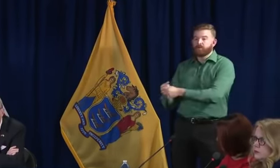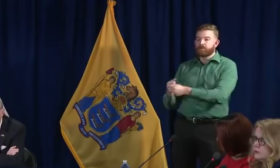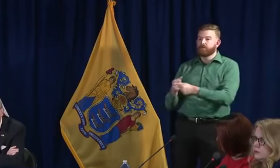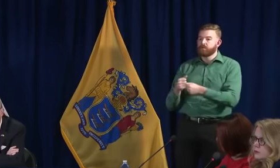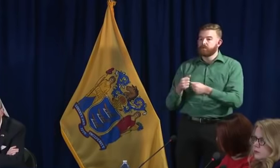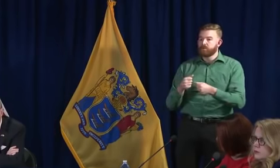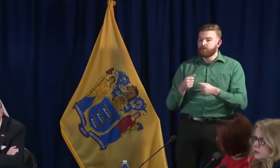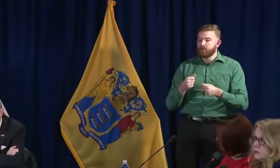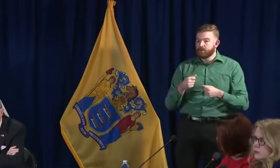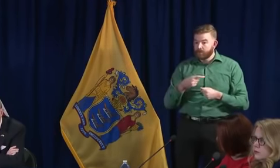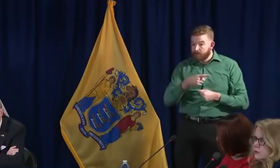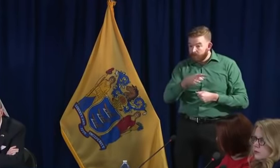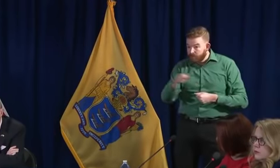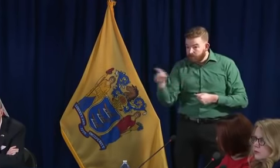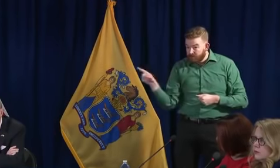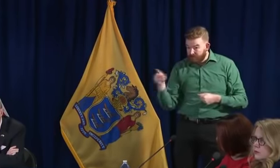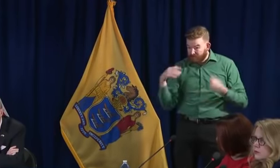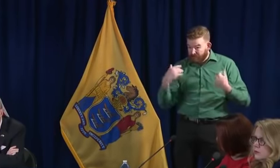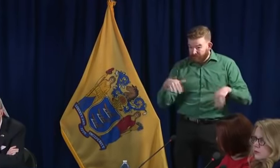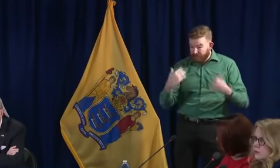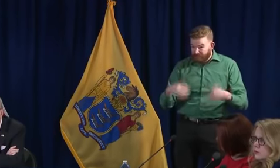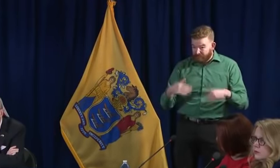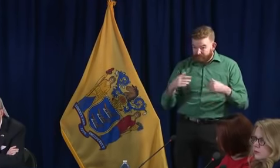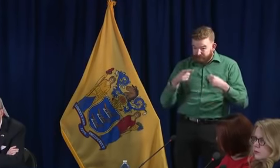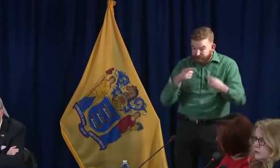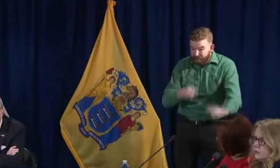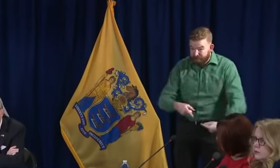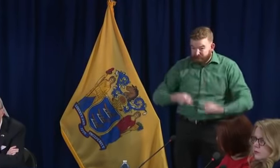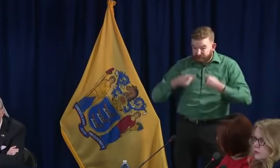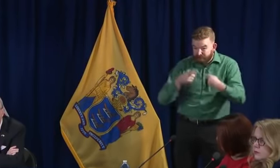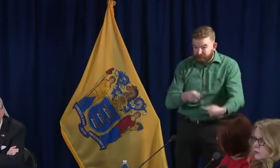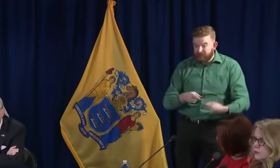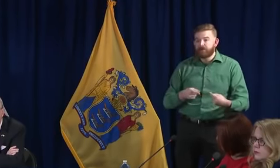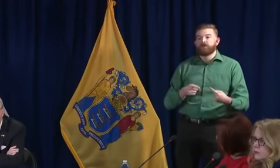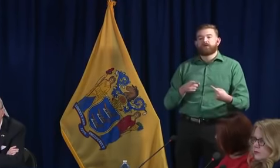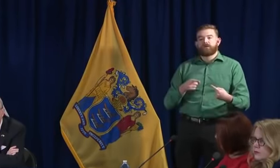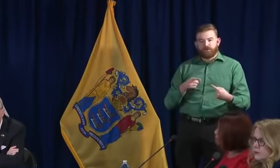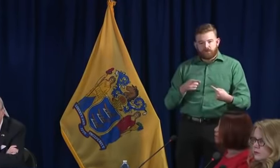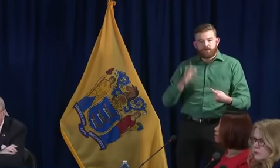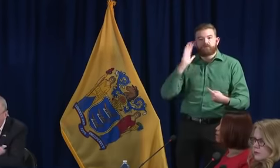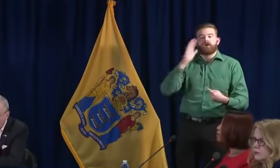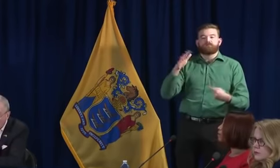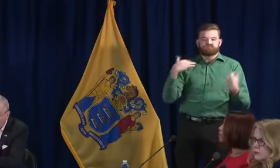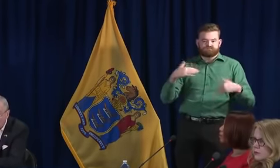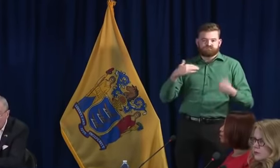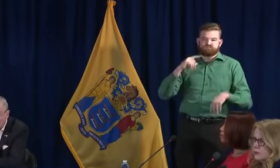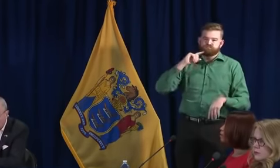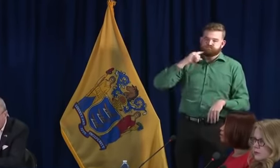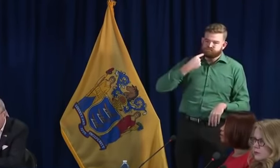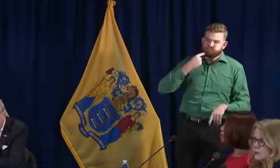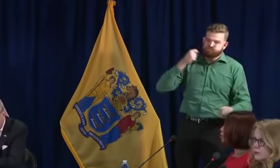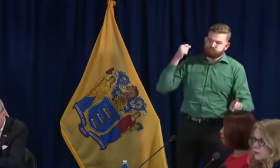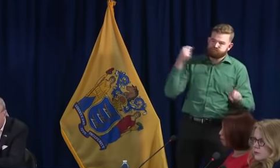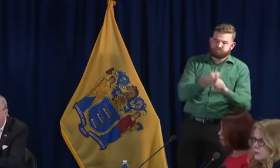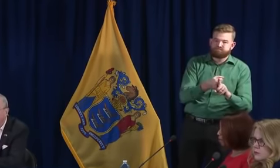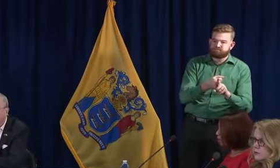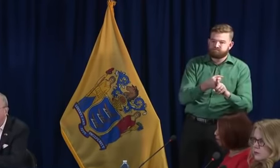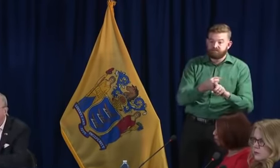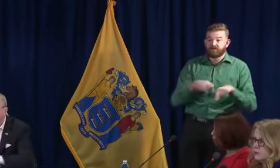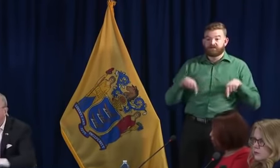sure, but also on the health of the state's budget and on the state's revenues. So we talked with the congressional